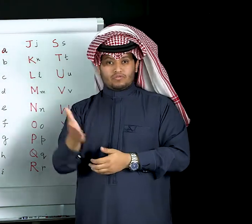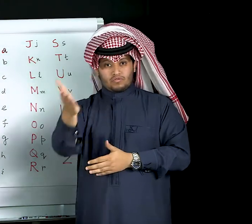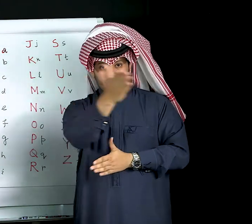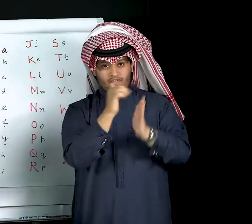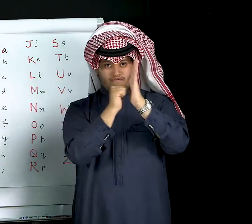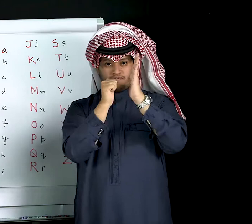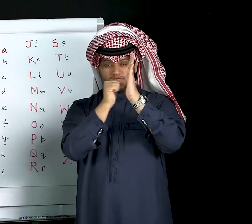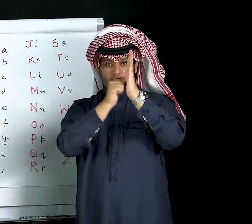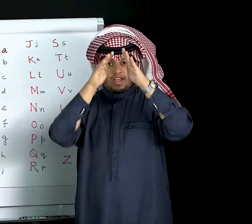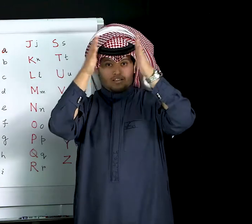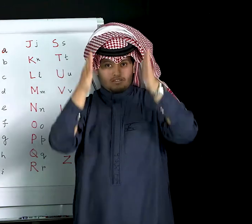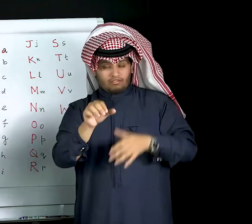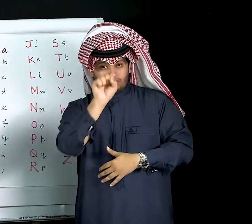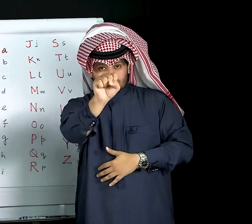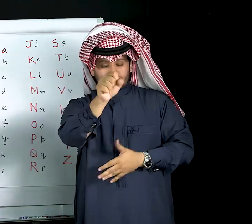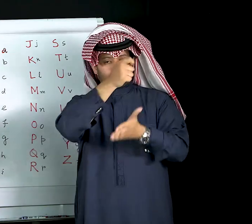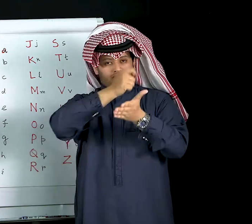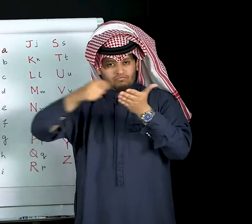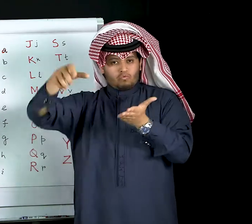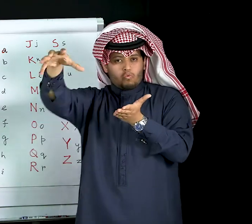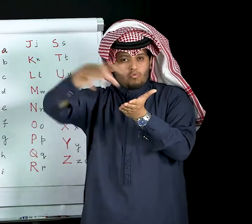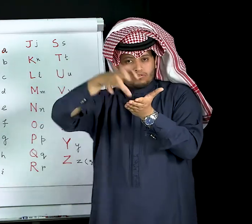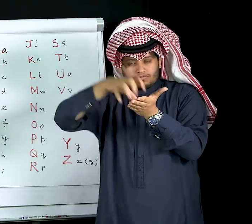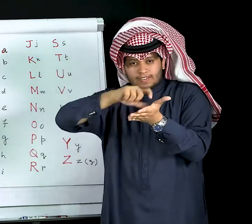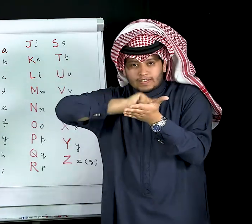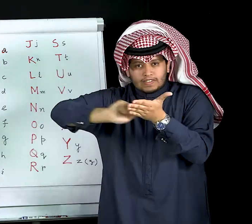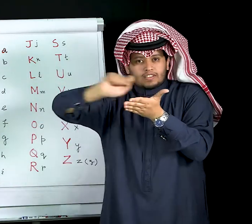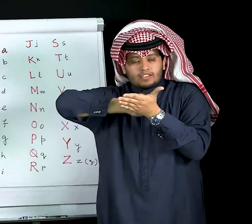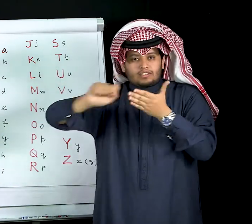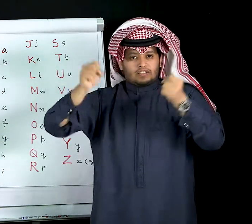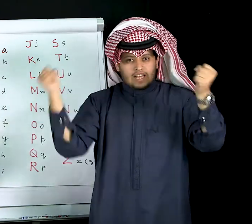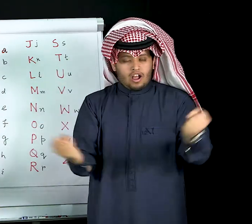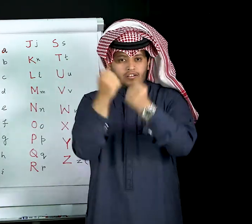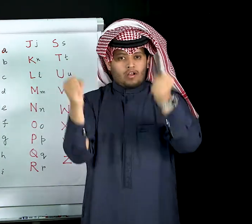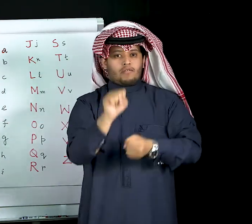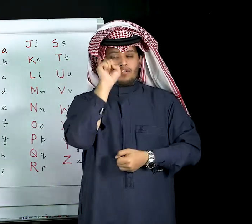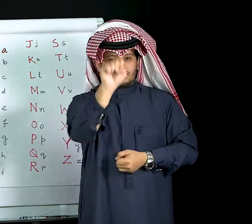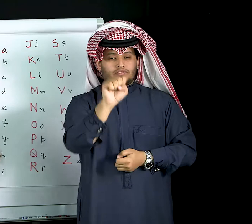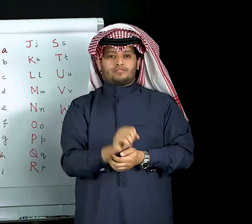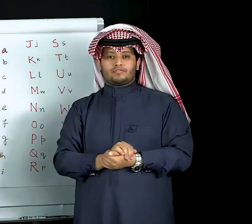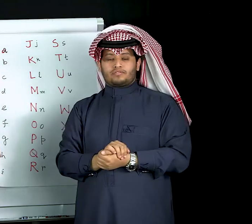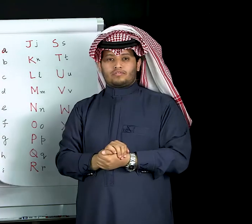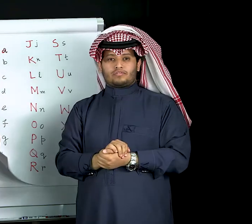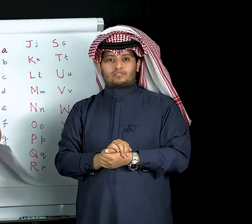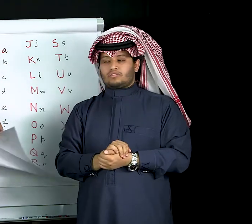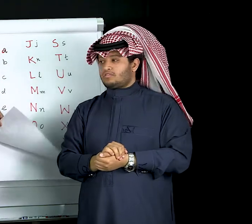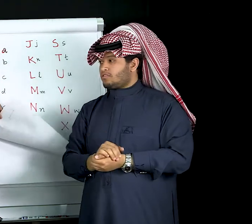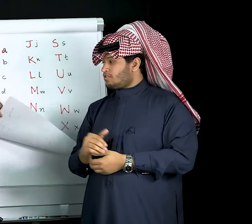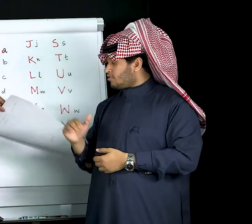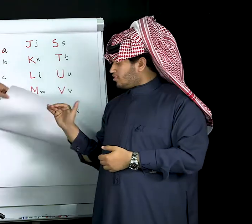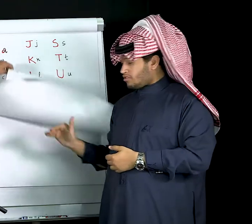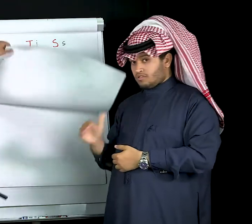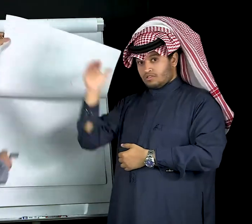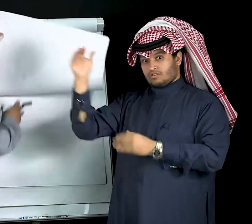homework. I hope you send me your write-up, whatever you write, on my